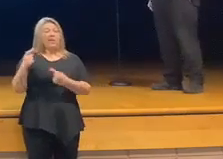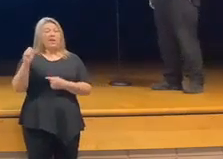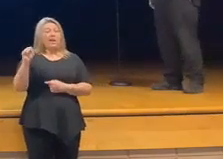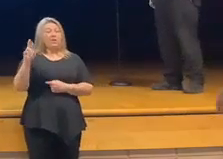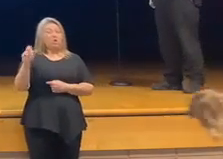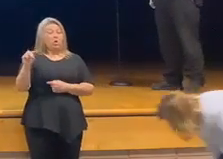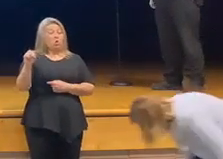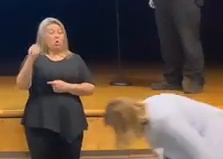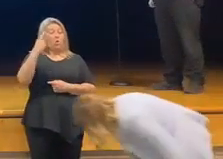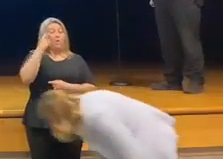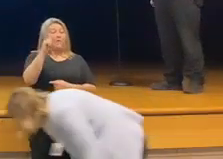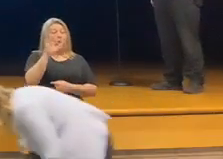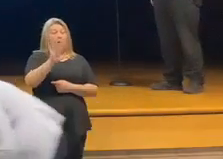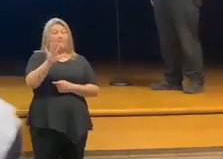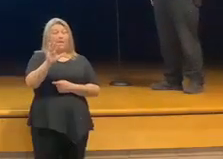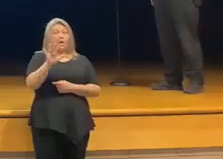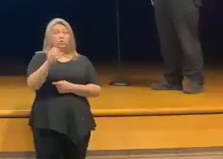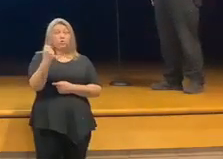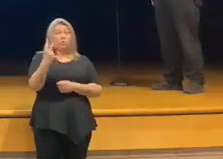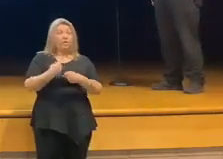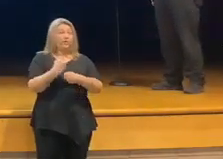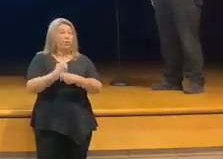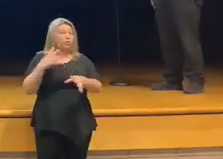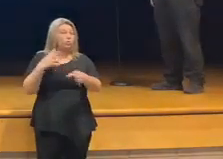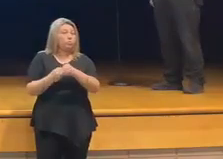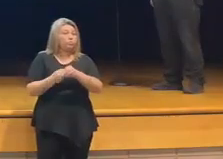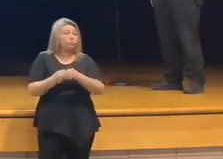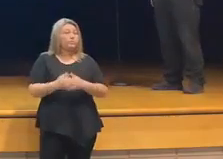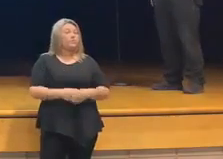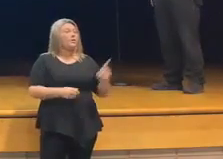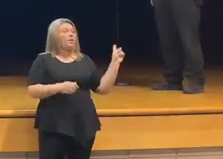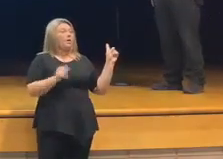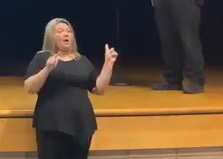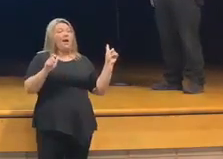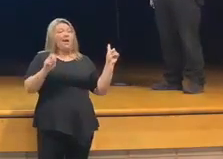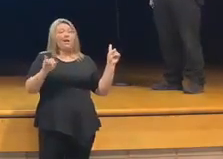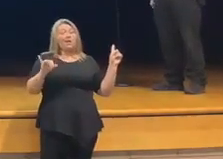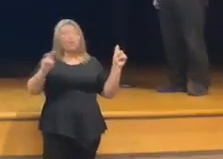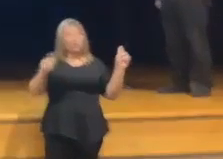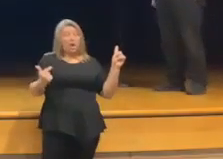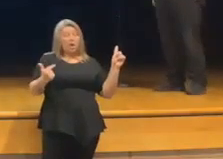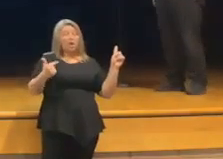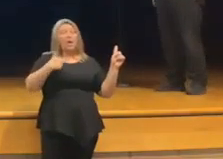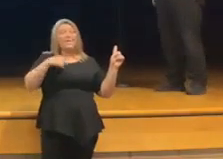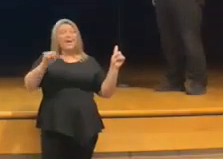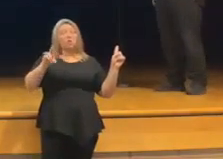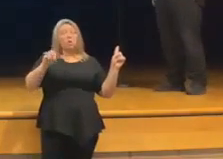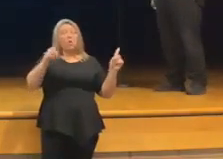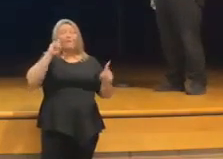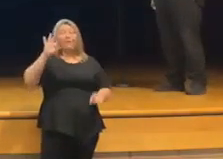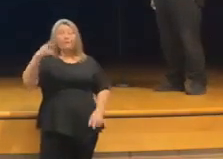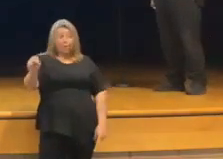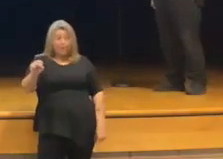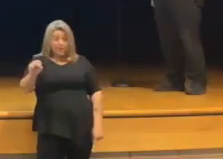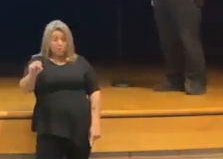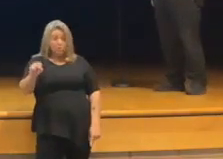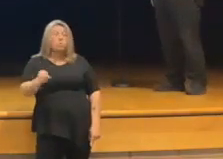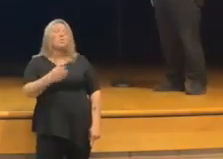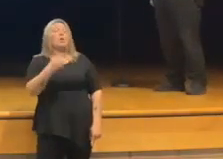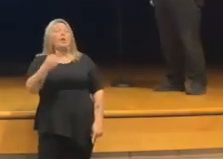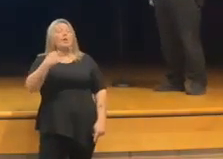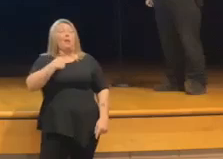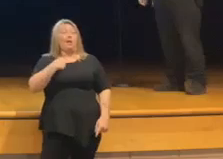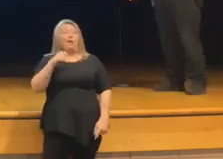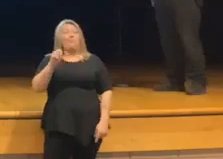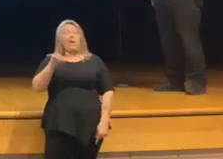County for almost 12 years. I'm Alan Young. I'm also an SRO at Freedom High School, and I've been an